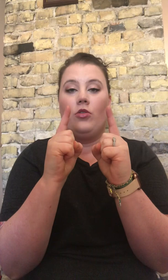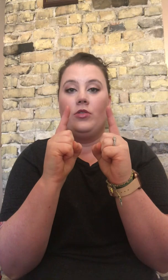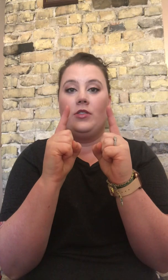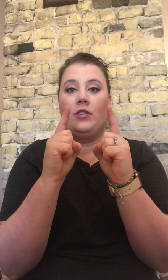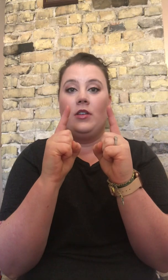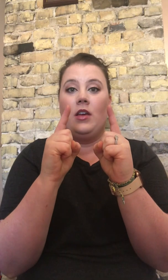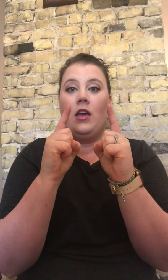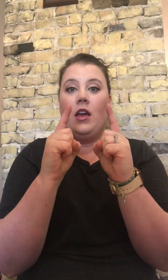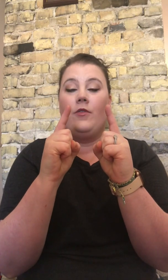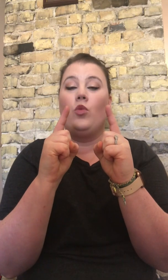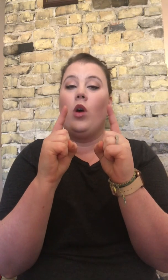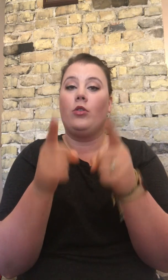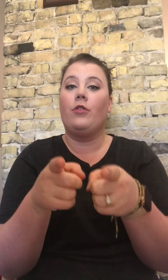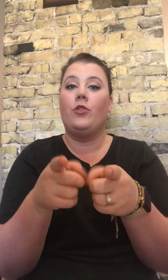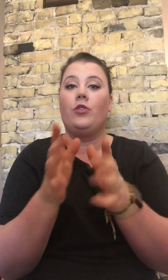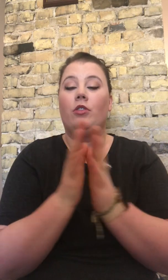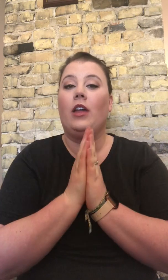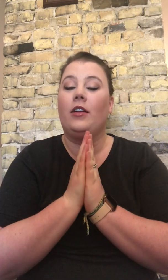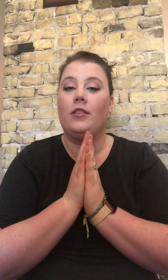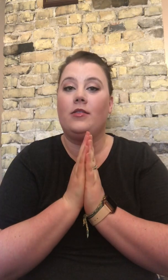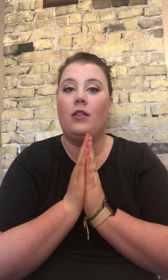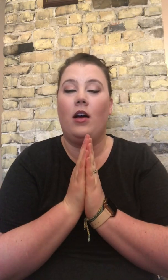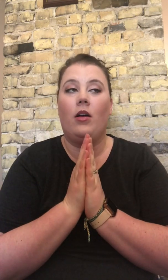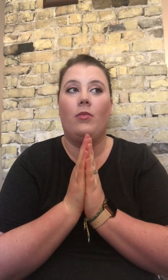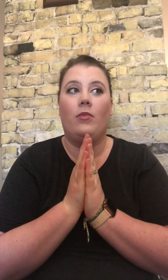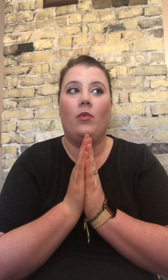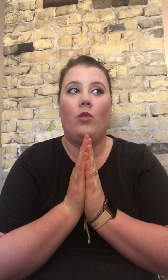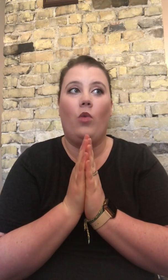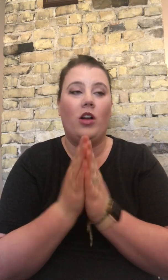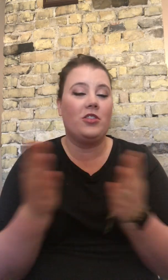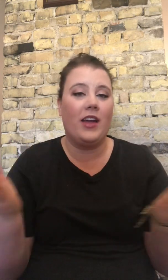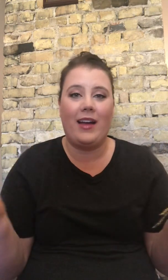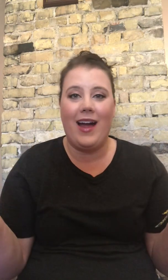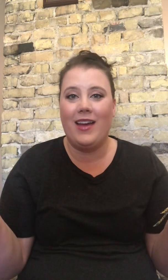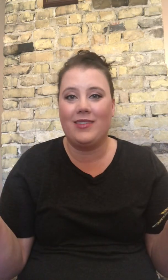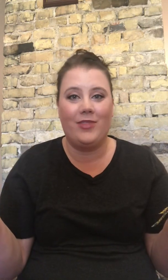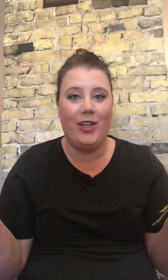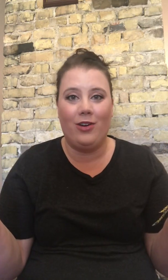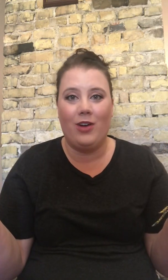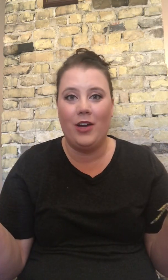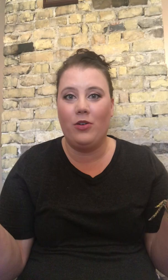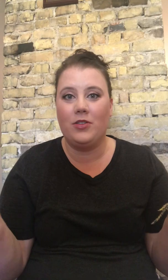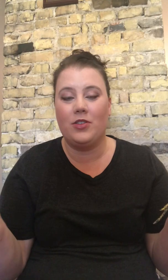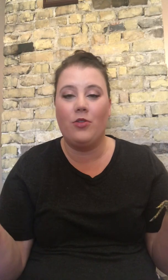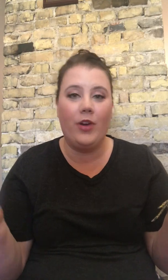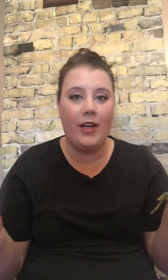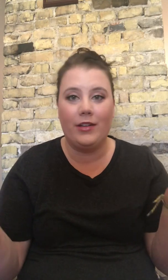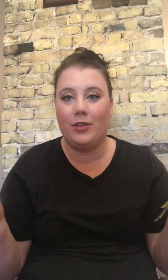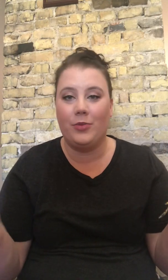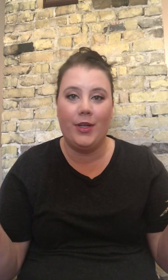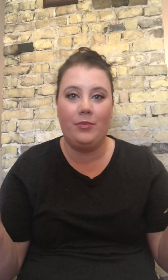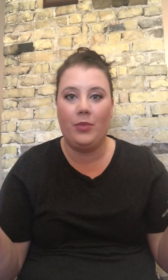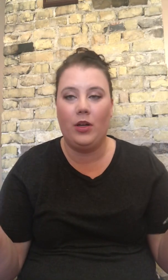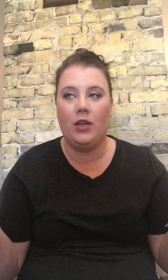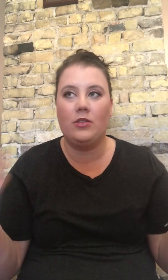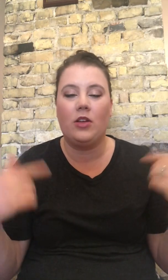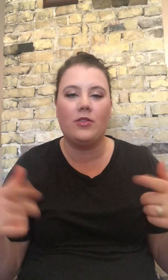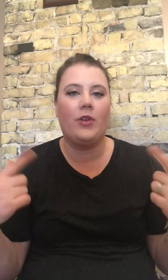closed. If you want to review your letters, watch that guy's video. I know it's annoying a little bit, but it's also